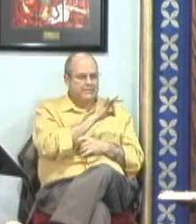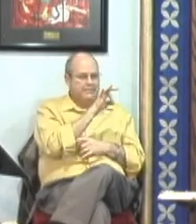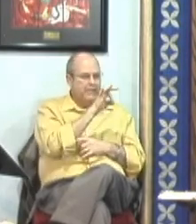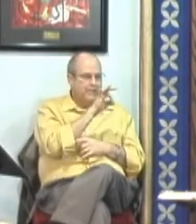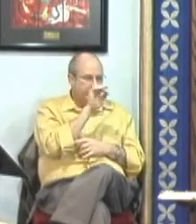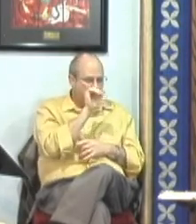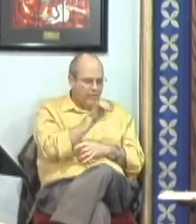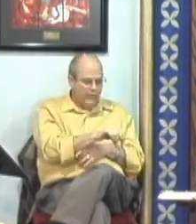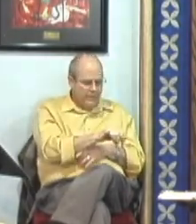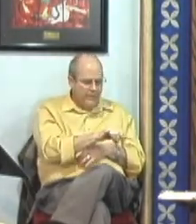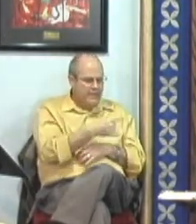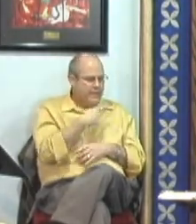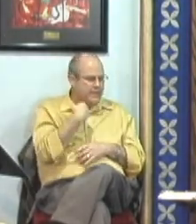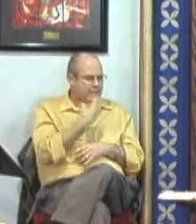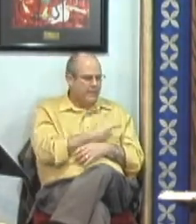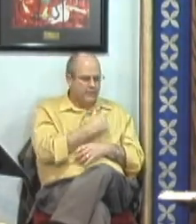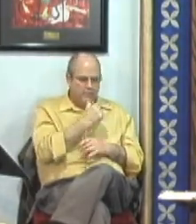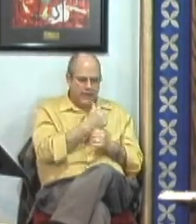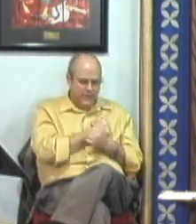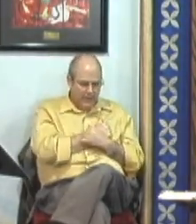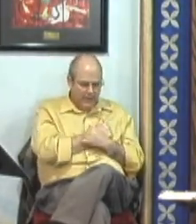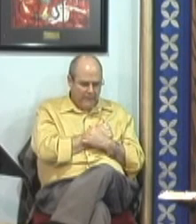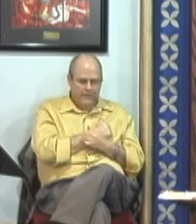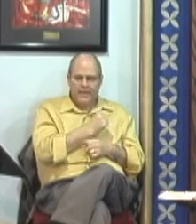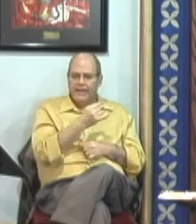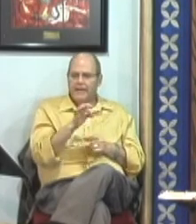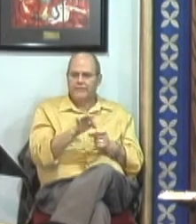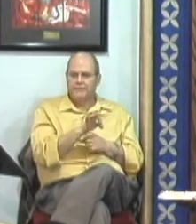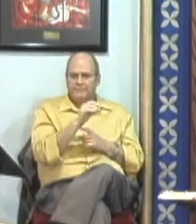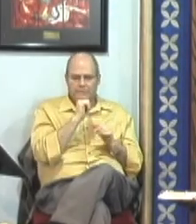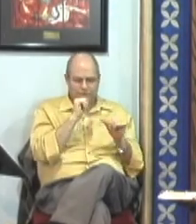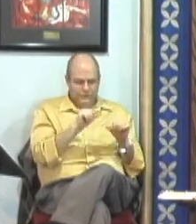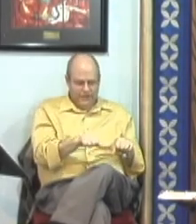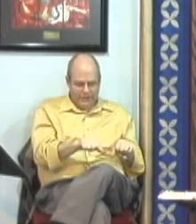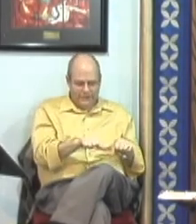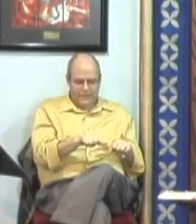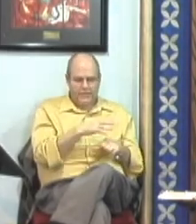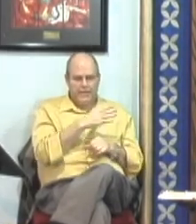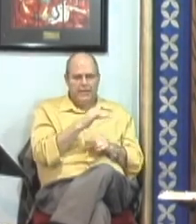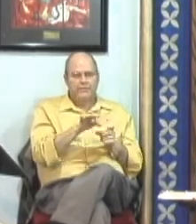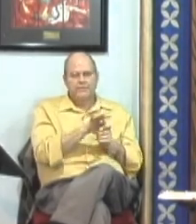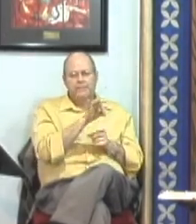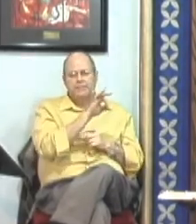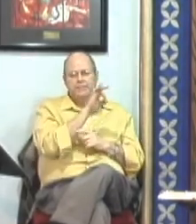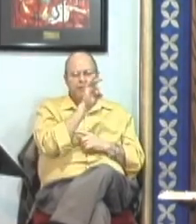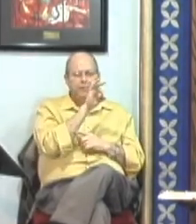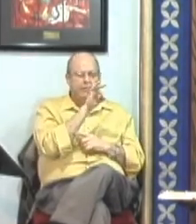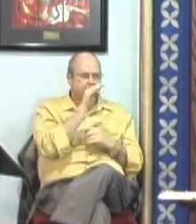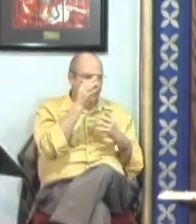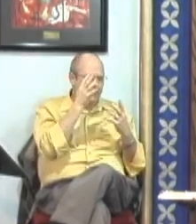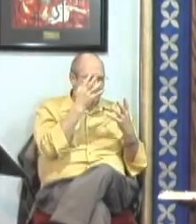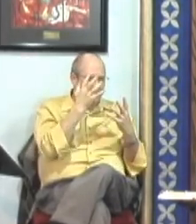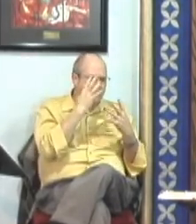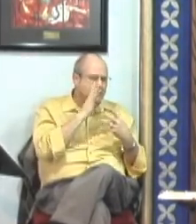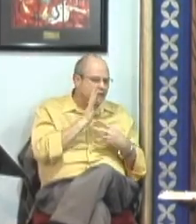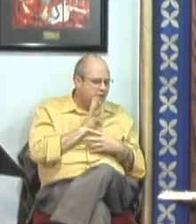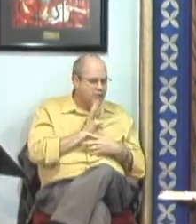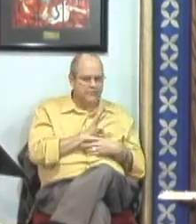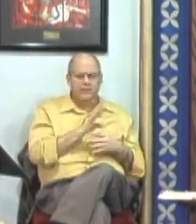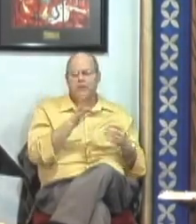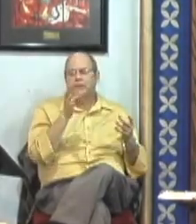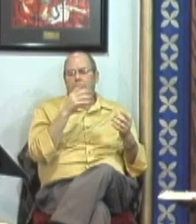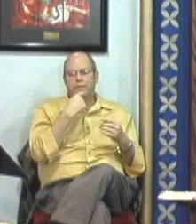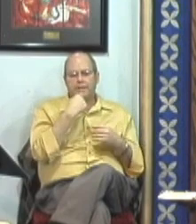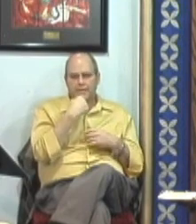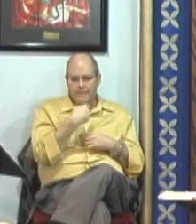would convince us that we're not loved, every spirit of rejection, every spirit of greed and lust, in the name of Yeshua,